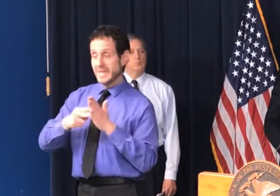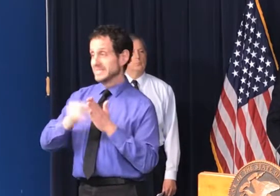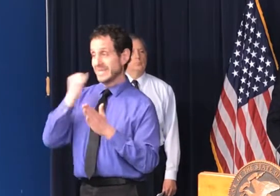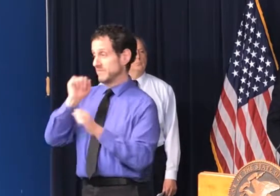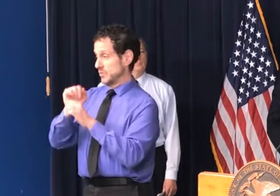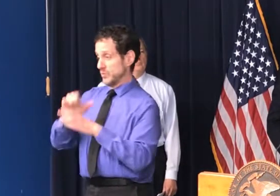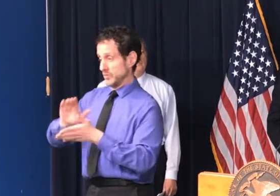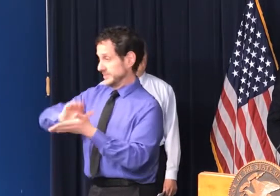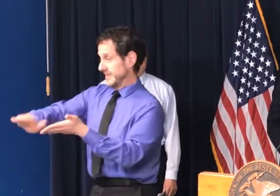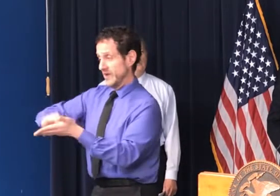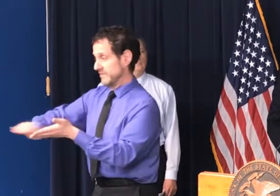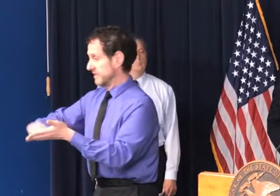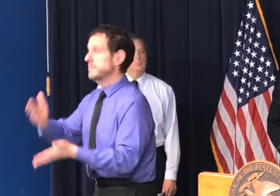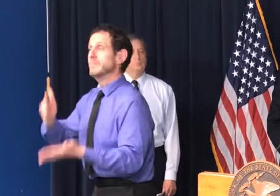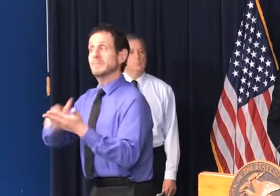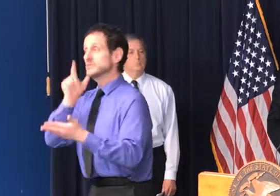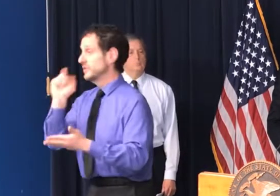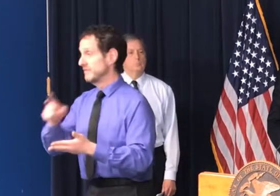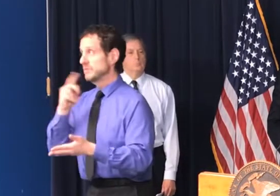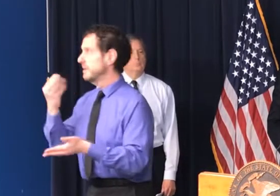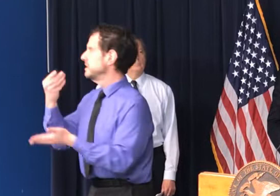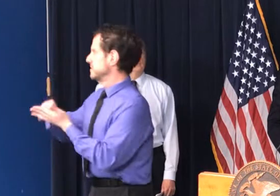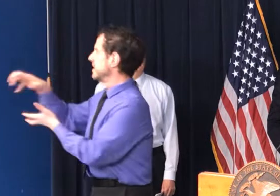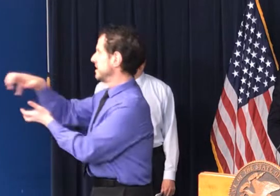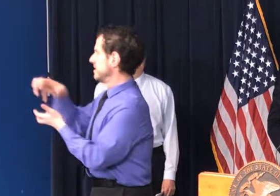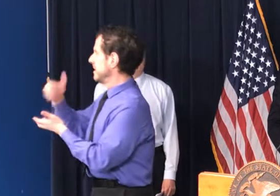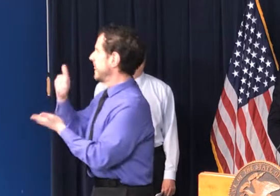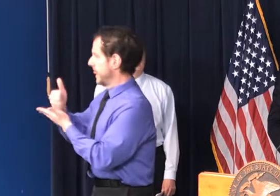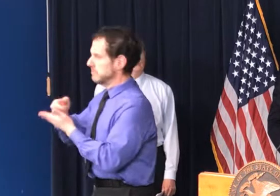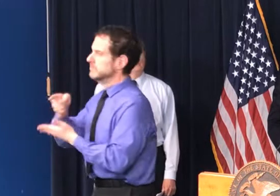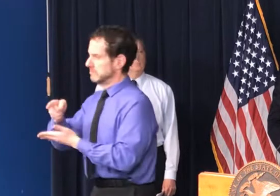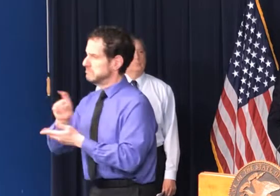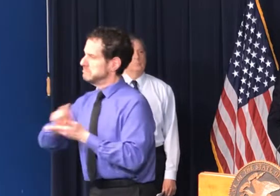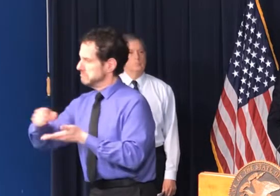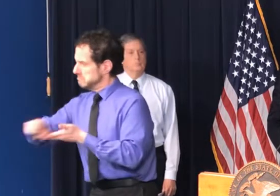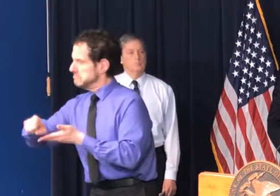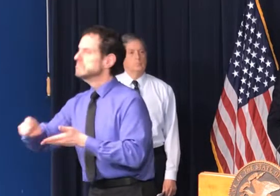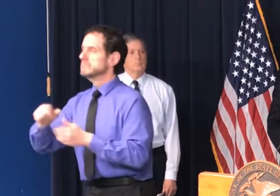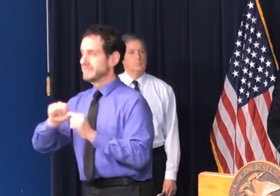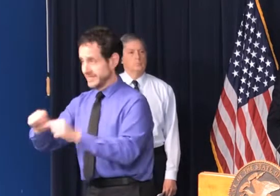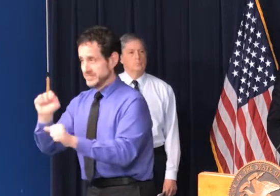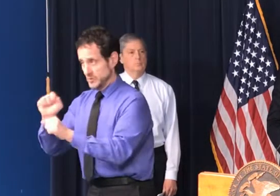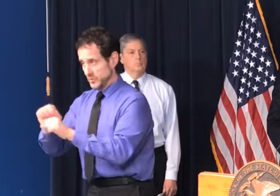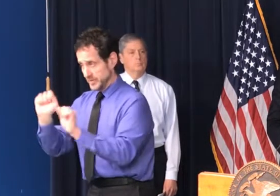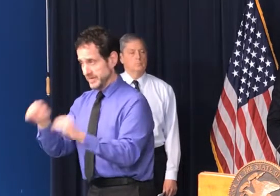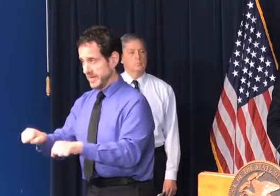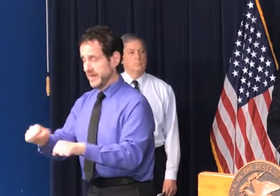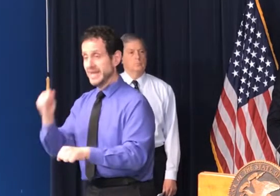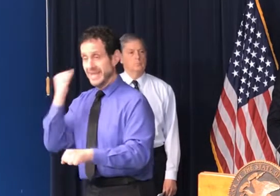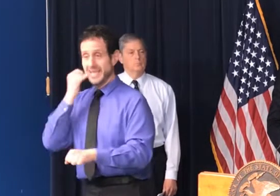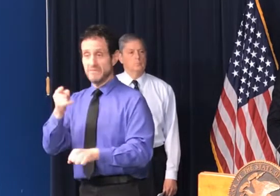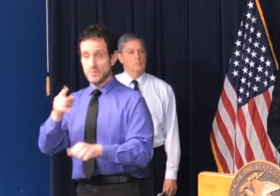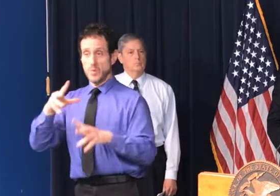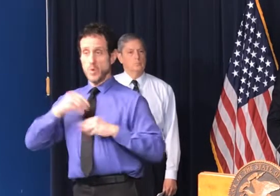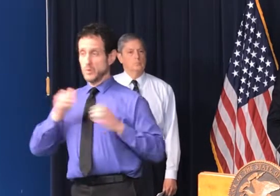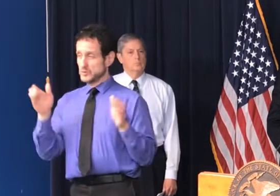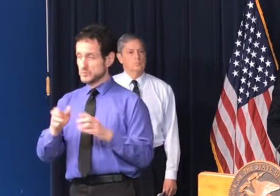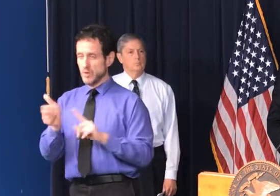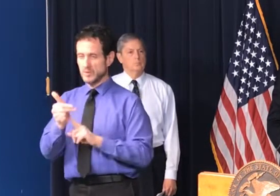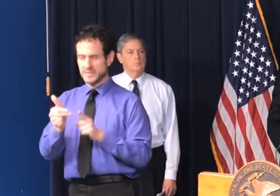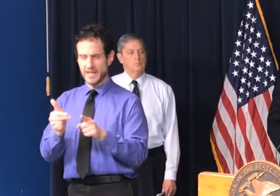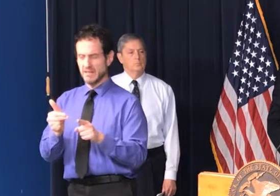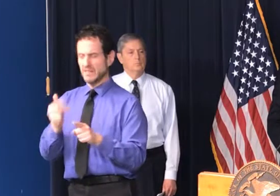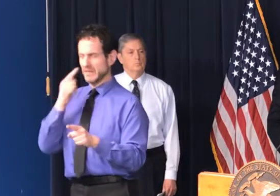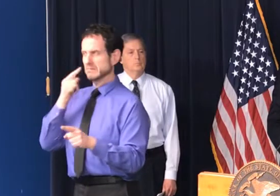layoffs as possible at their property. I encourage any small hotel owner to explore their